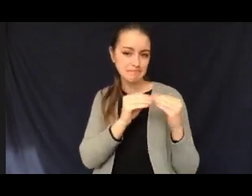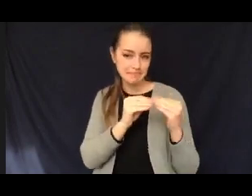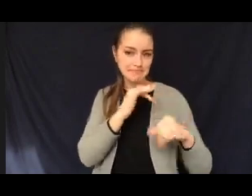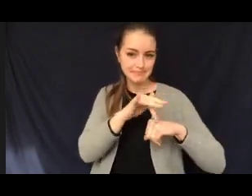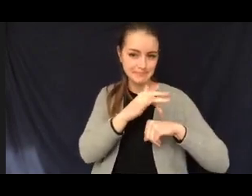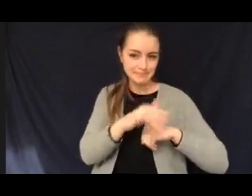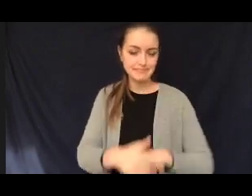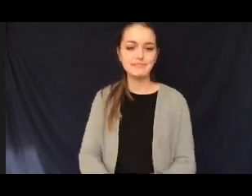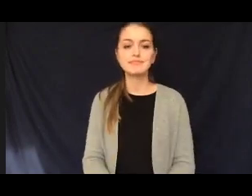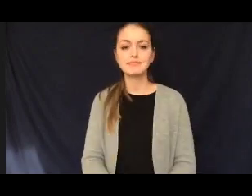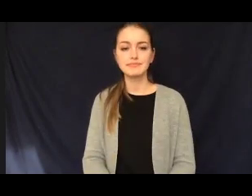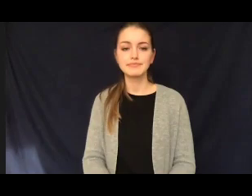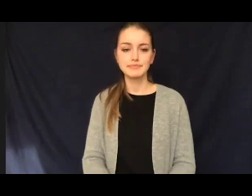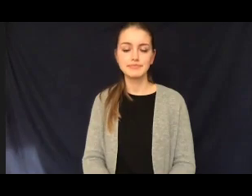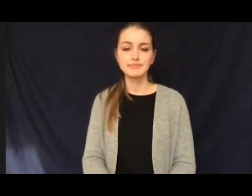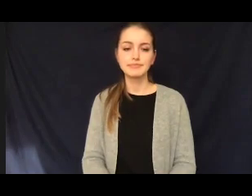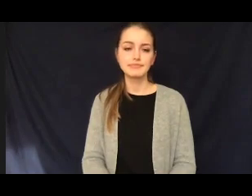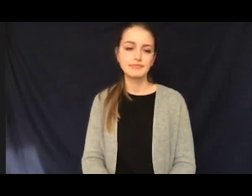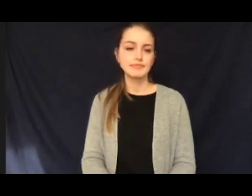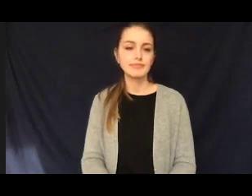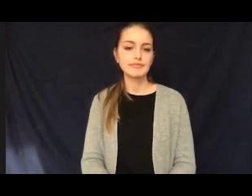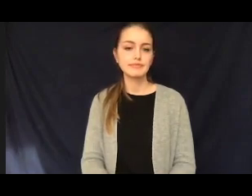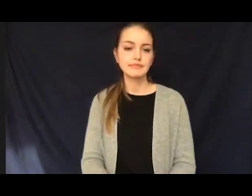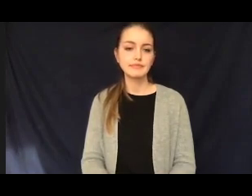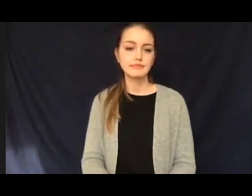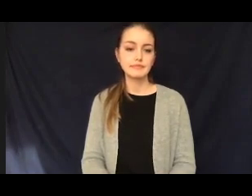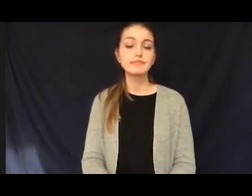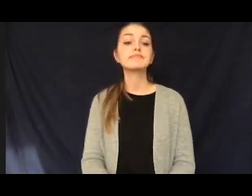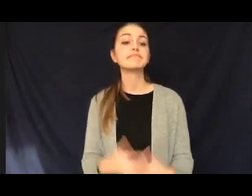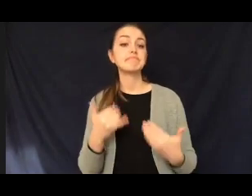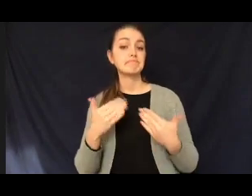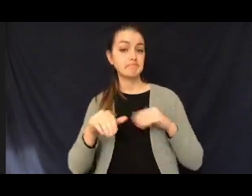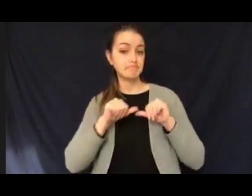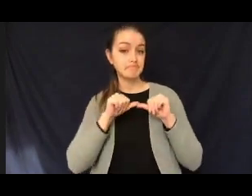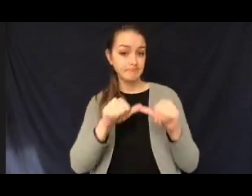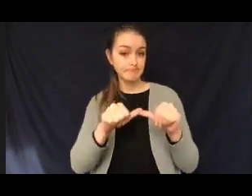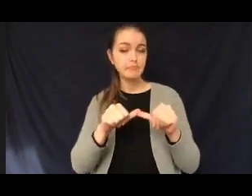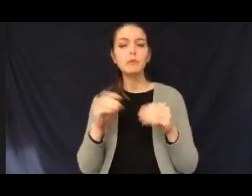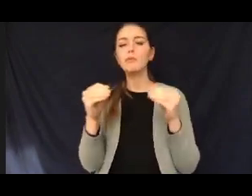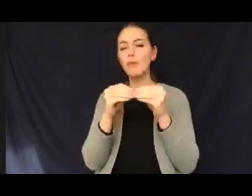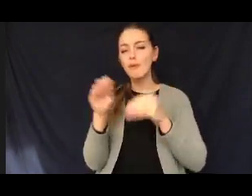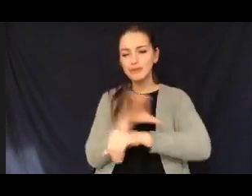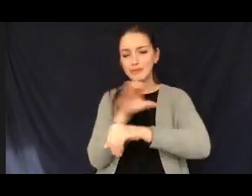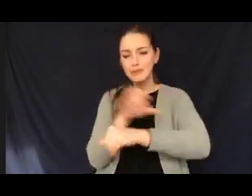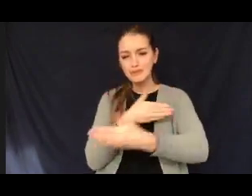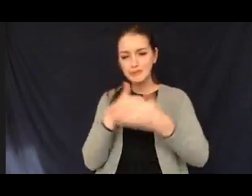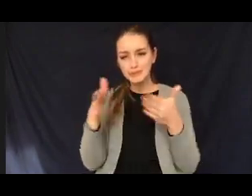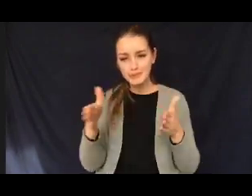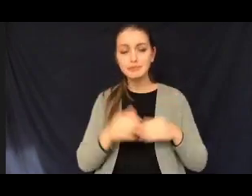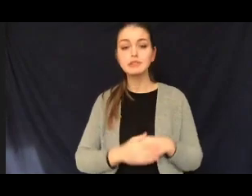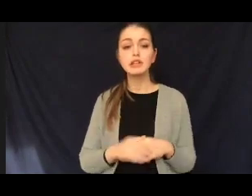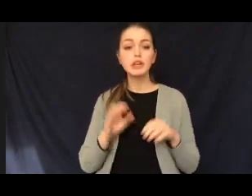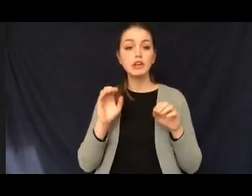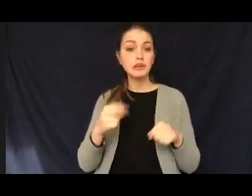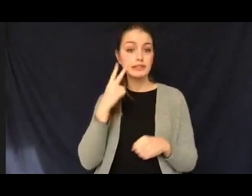So that's what that's all about. So over here, more of the same computer rooms. And you can see the skylight